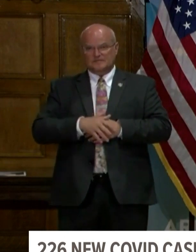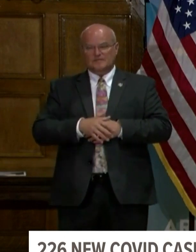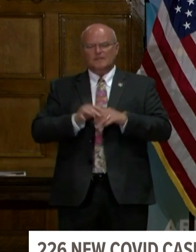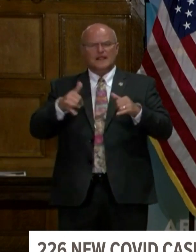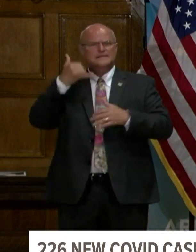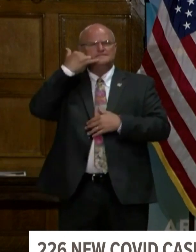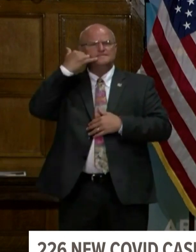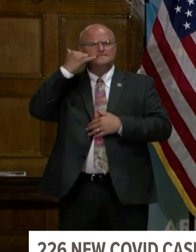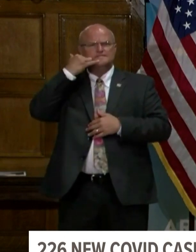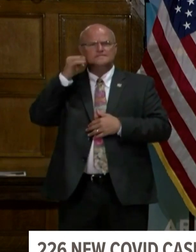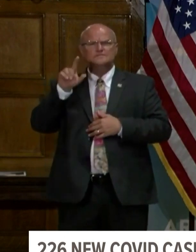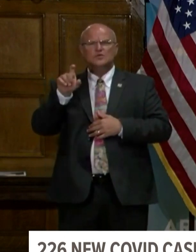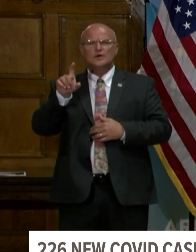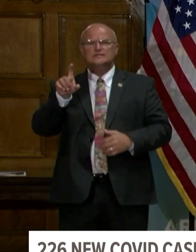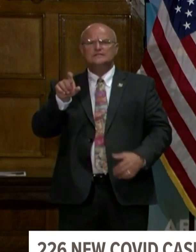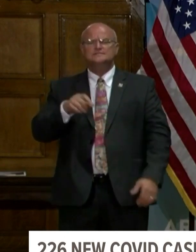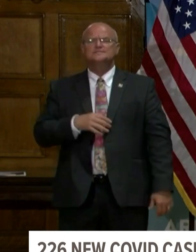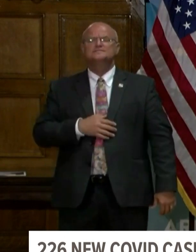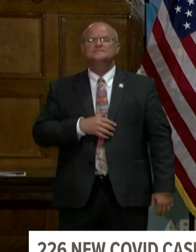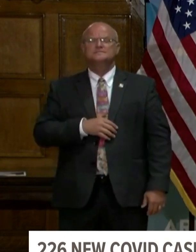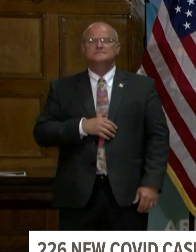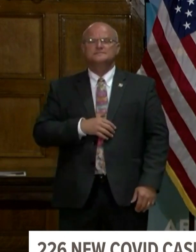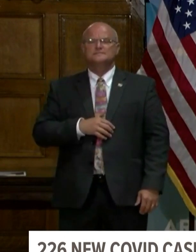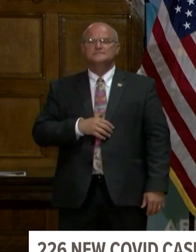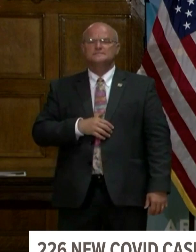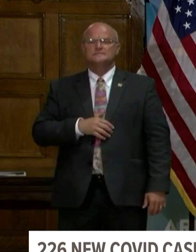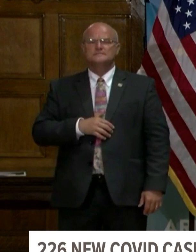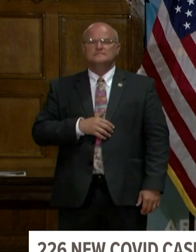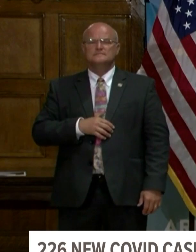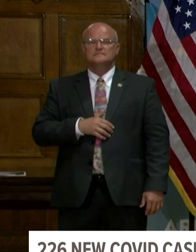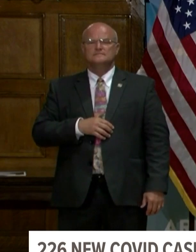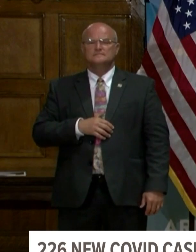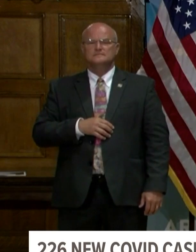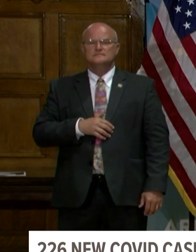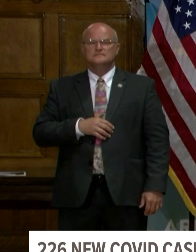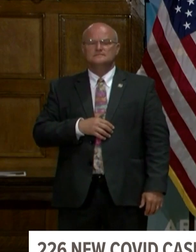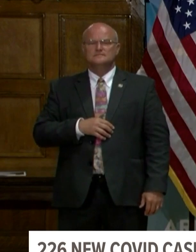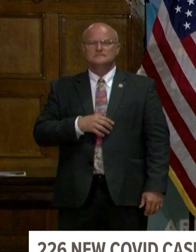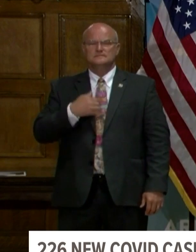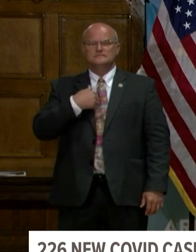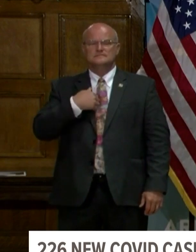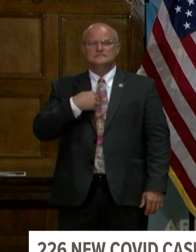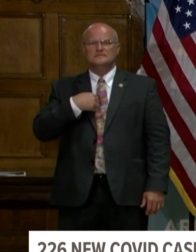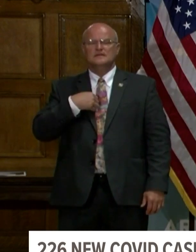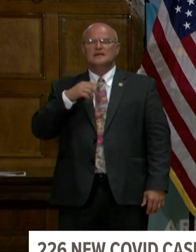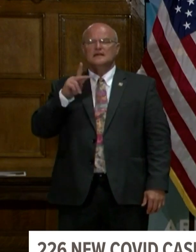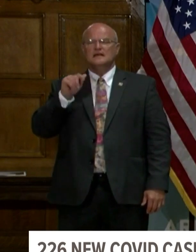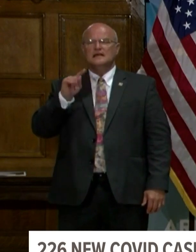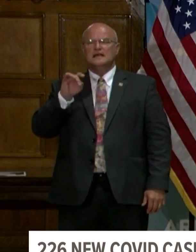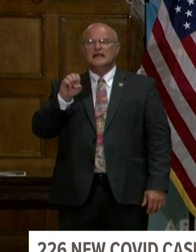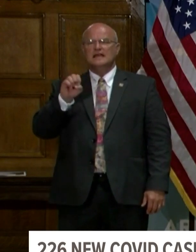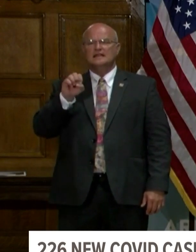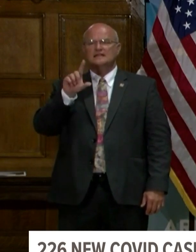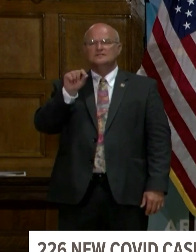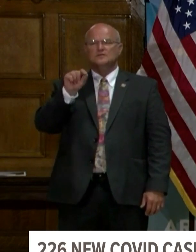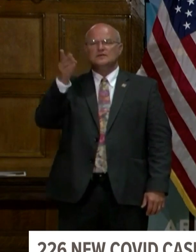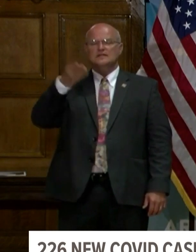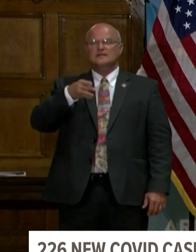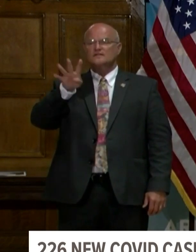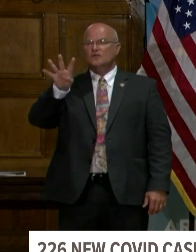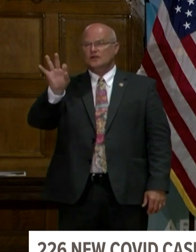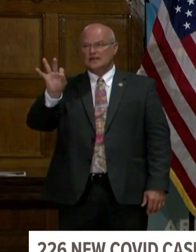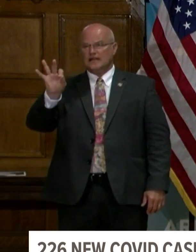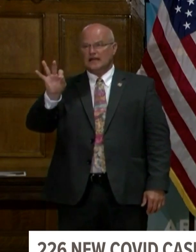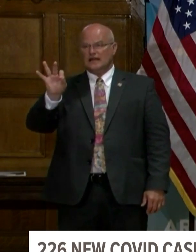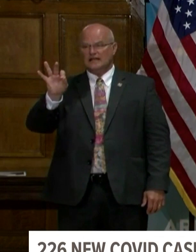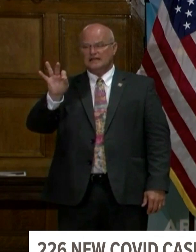Can we go remotely and see if there's a question remotely? Hi, Governor. This is Paige Forty with 4029.